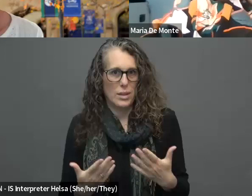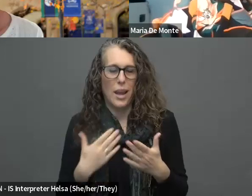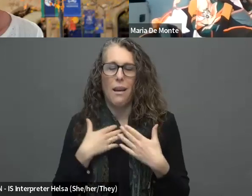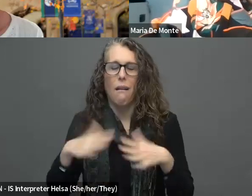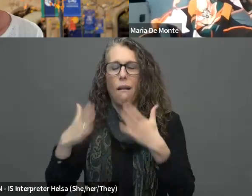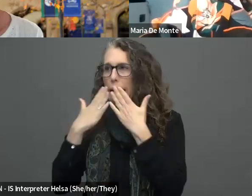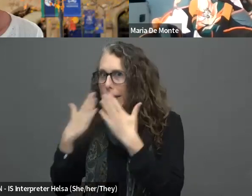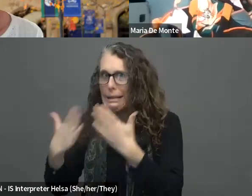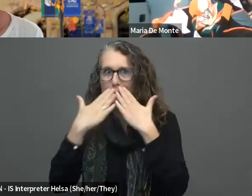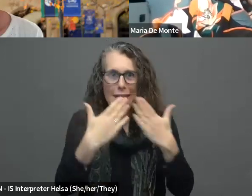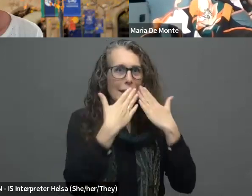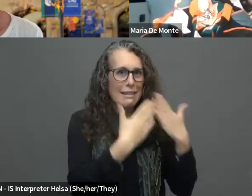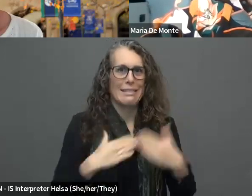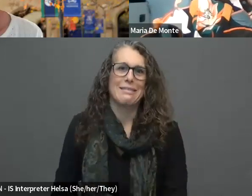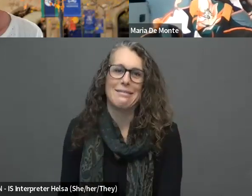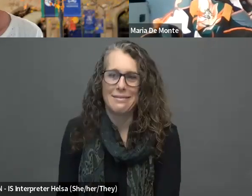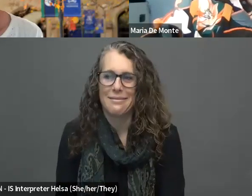that.